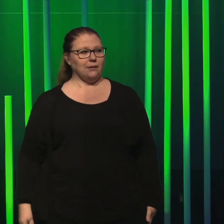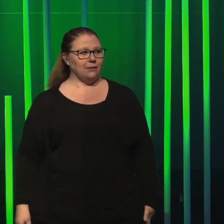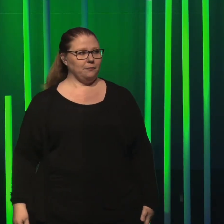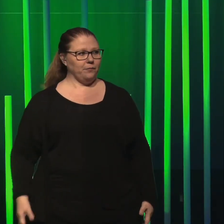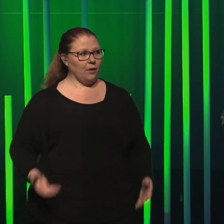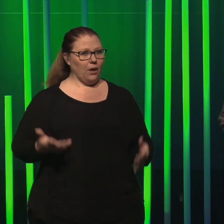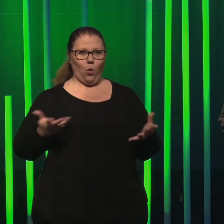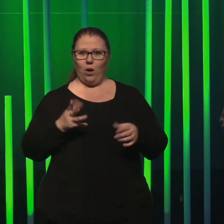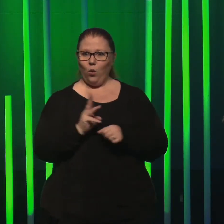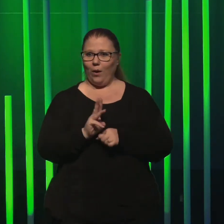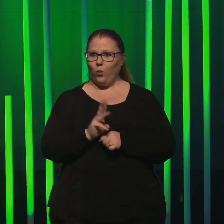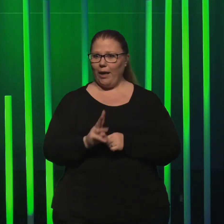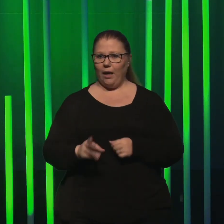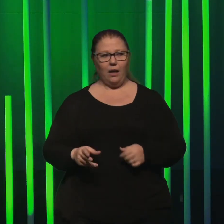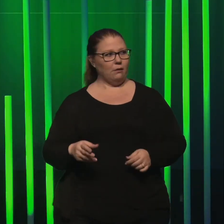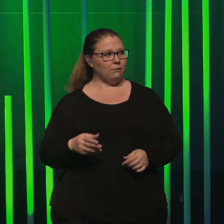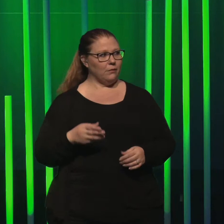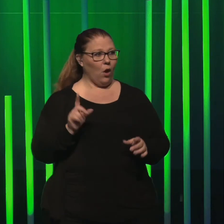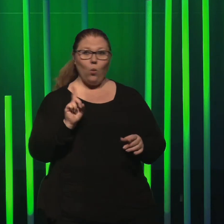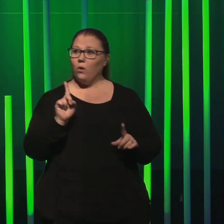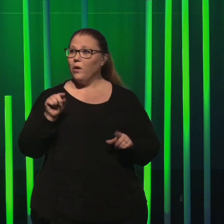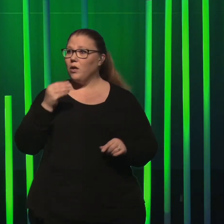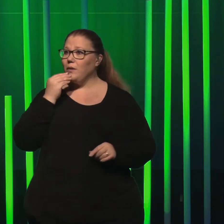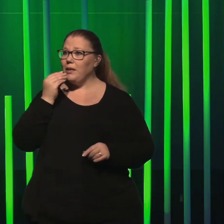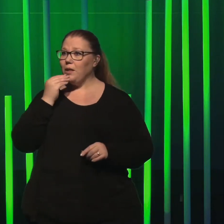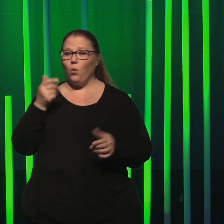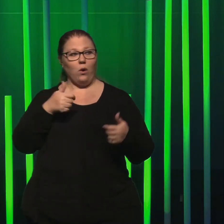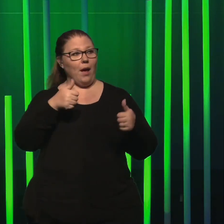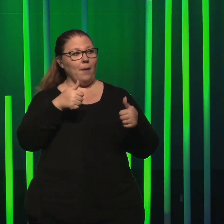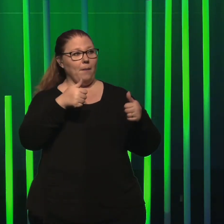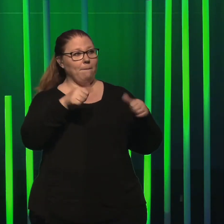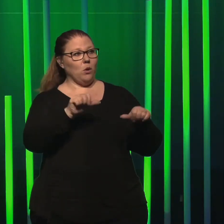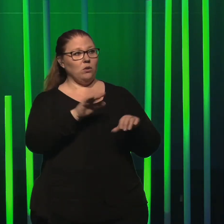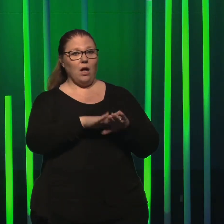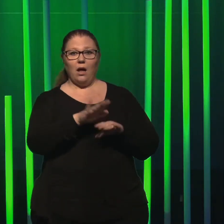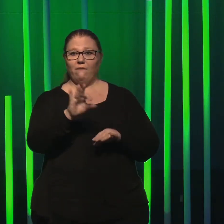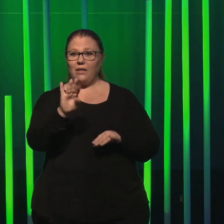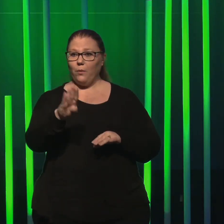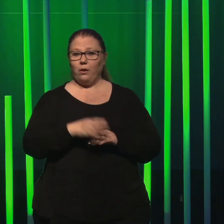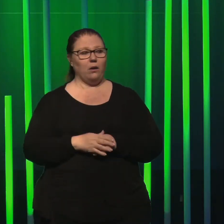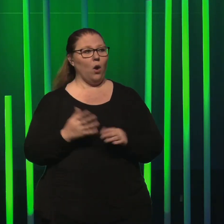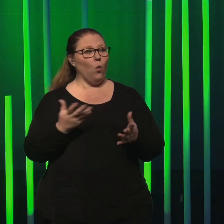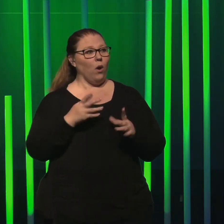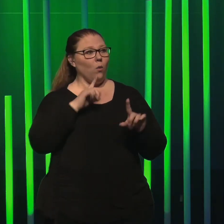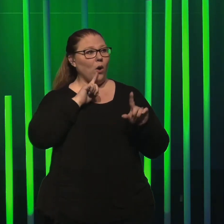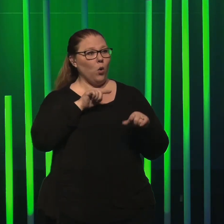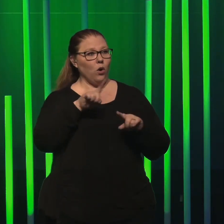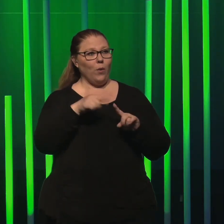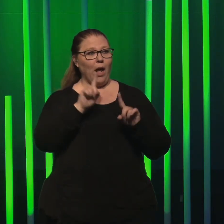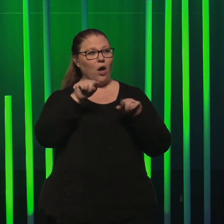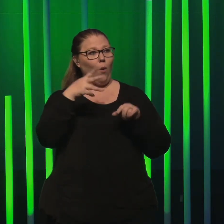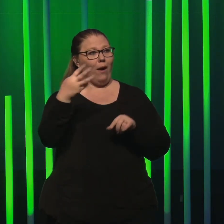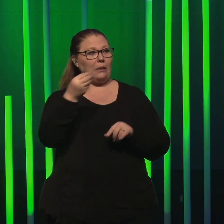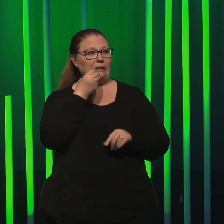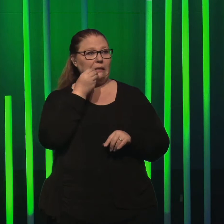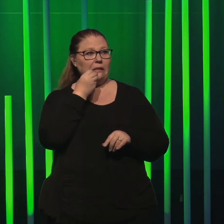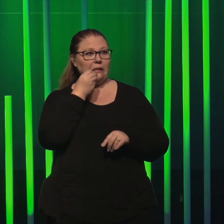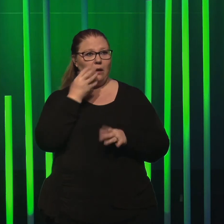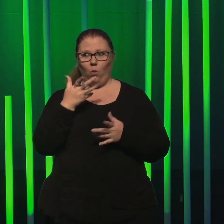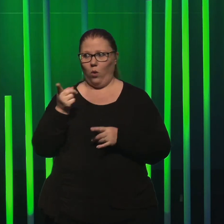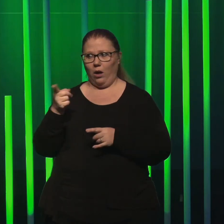do I wear? Where do we go eat? What do I post on Facebook? What do I order when I go out to eat? What are they